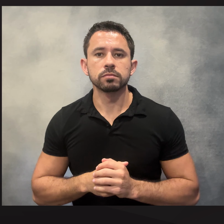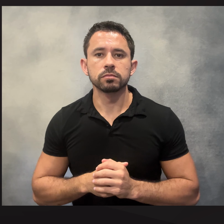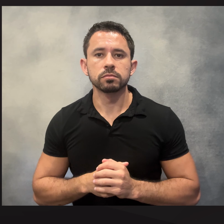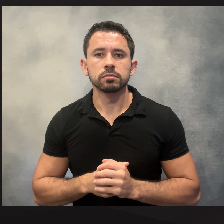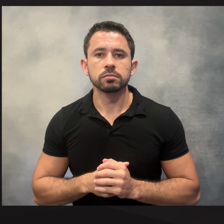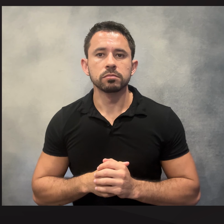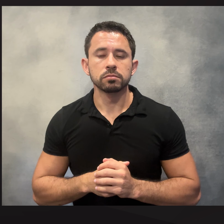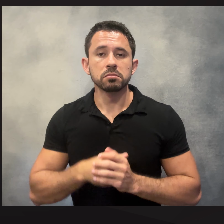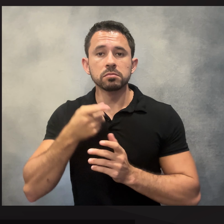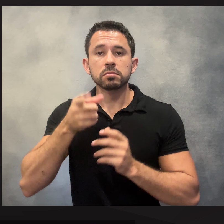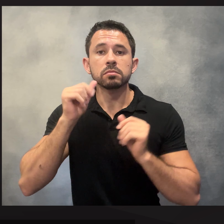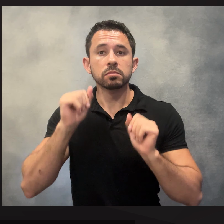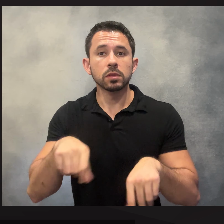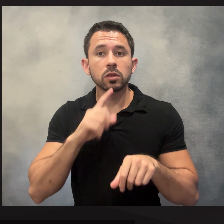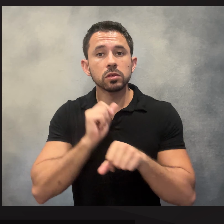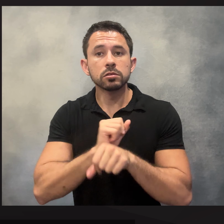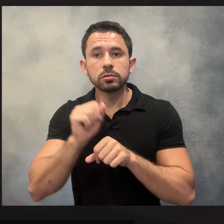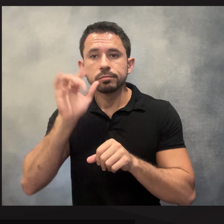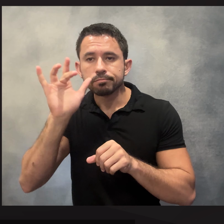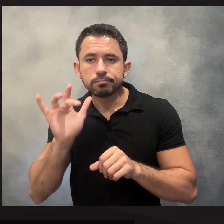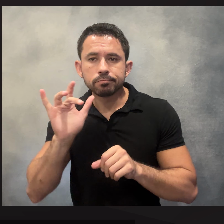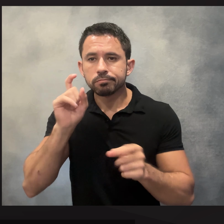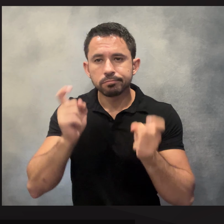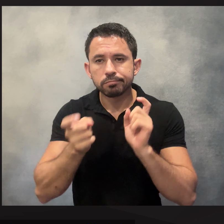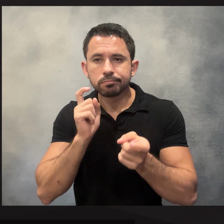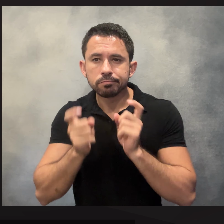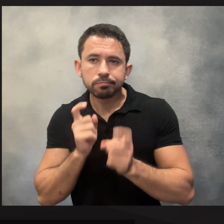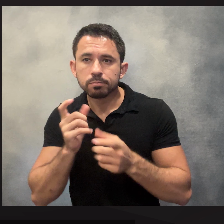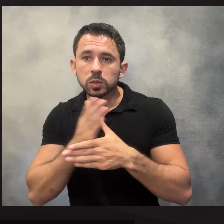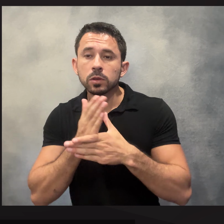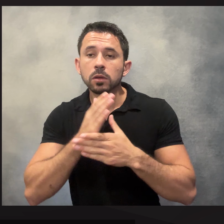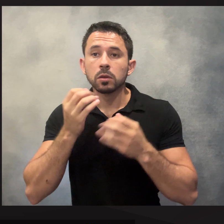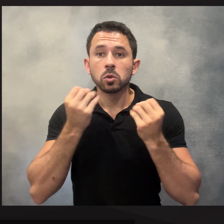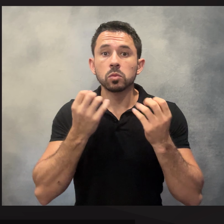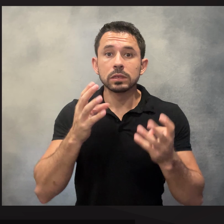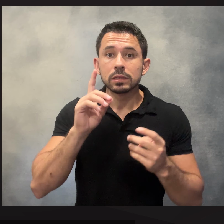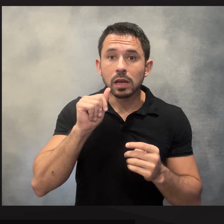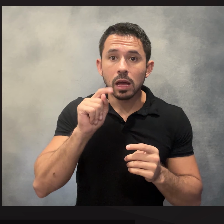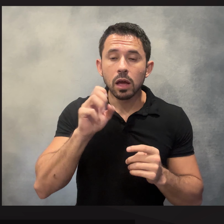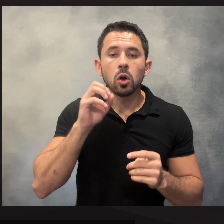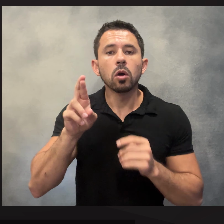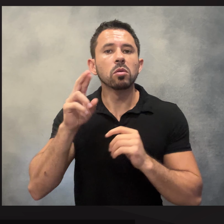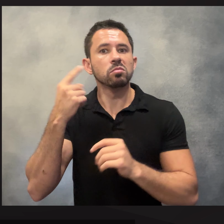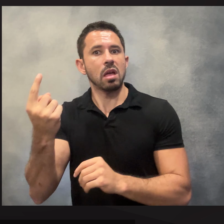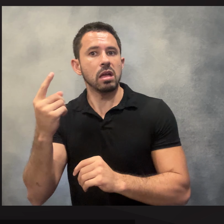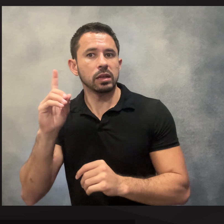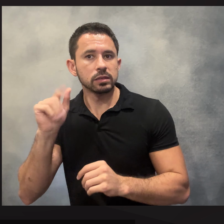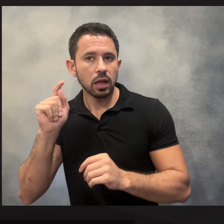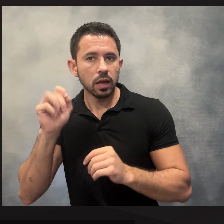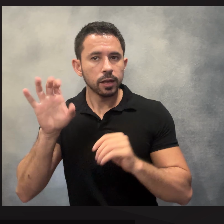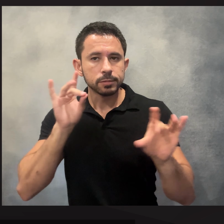You can actually toggle between multi-date or single date selection.